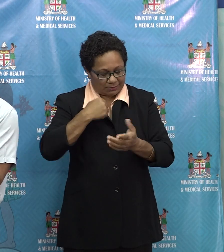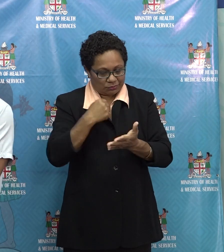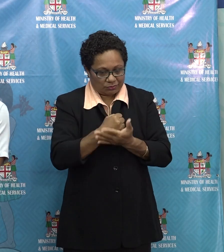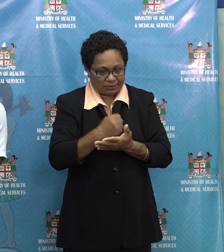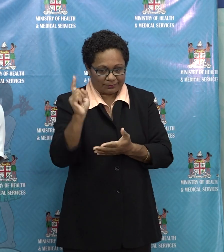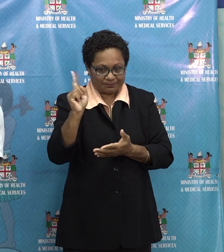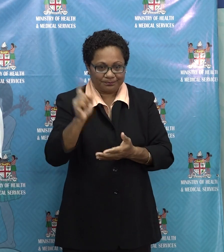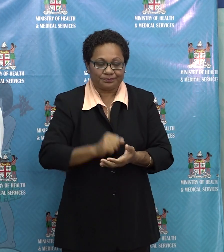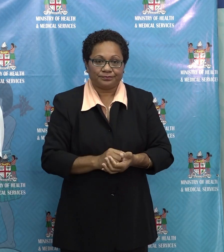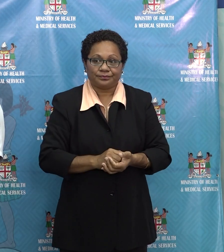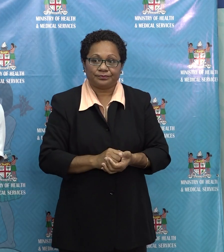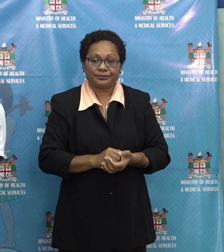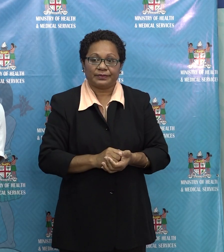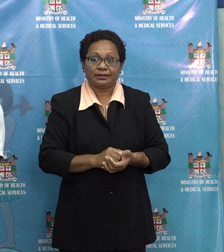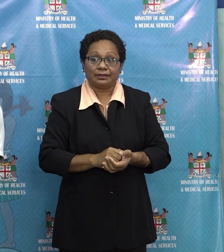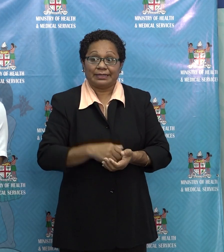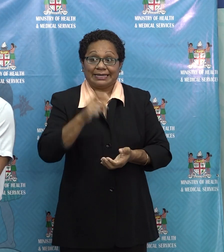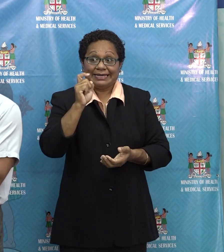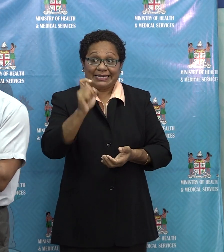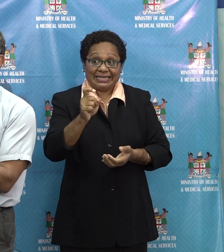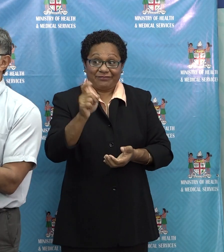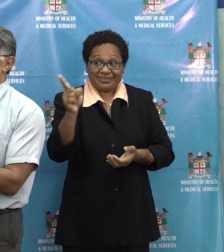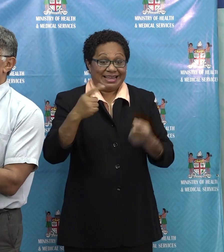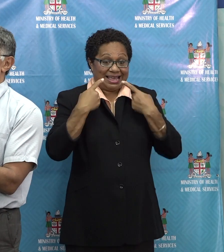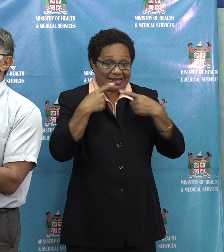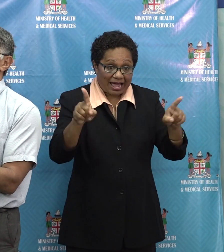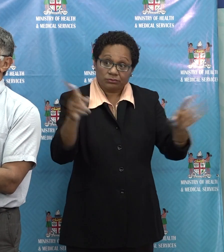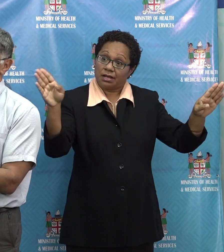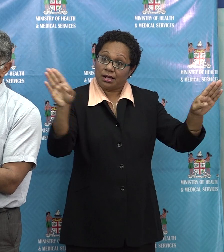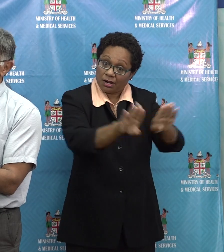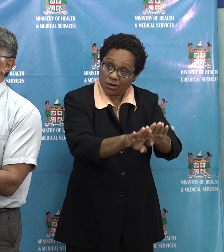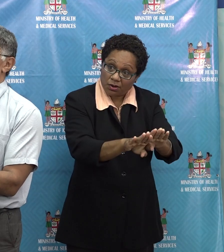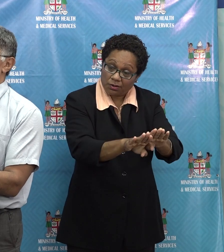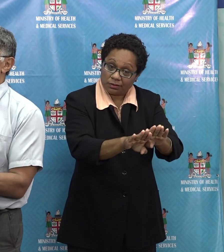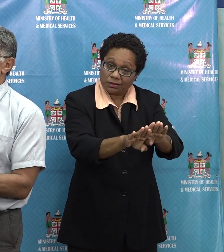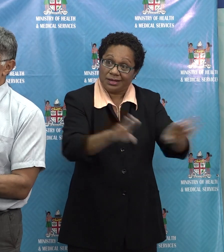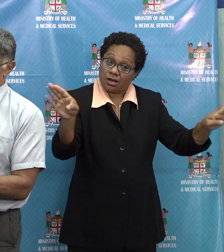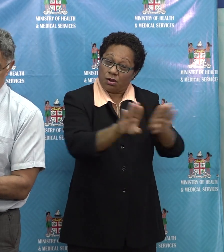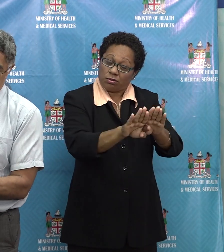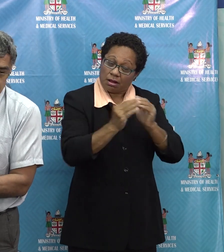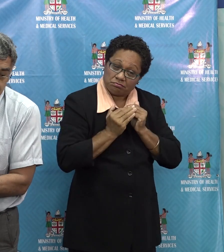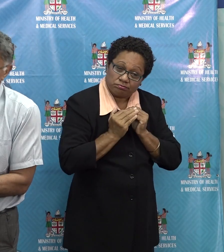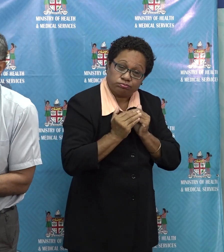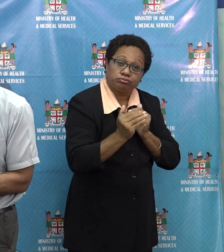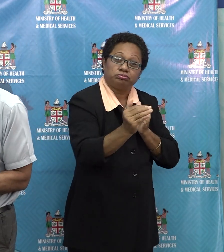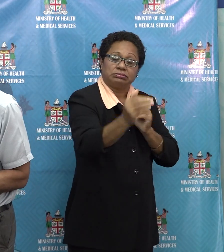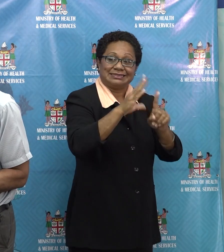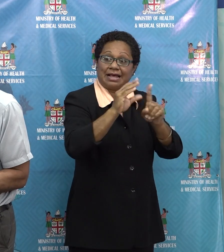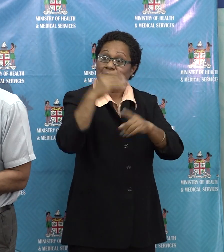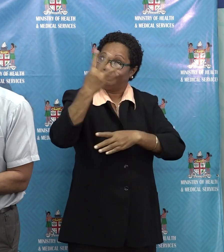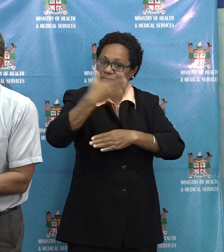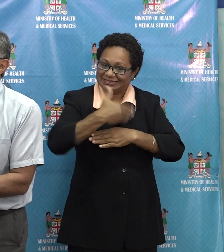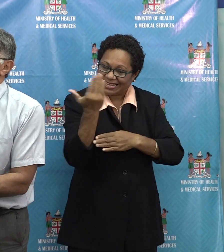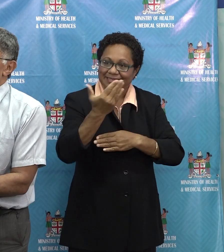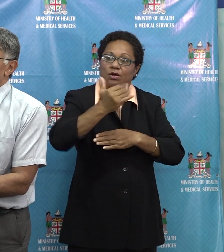if we call for a lockdown, a severe lockdown that goes for, say, 14 days or 21